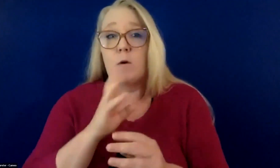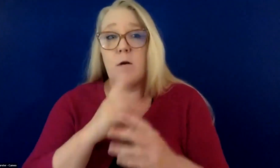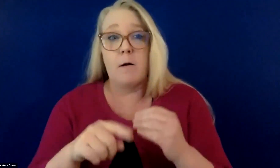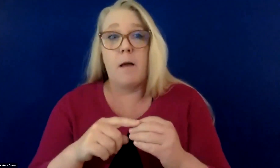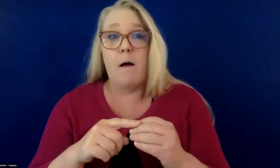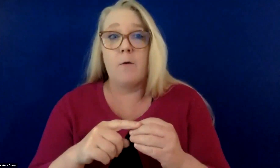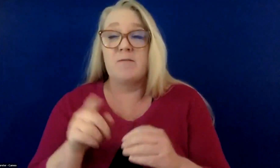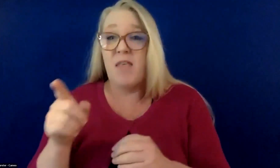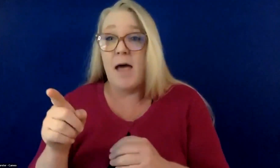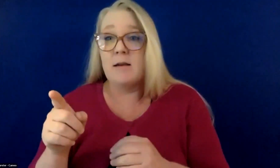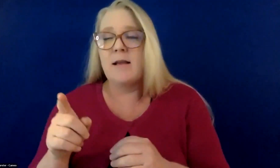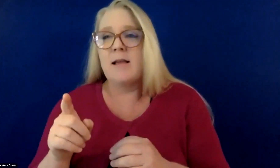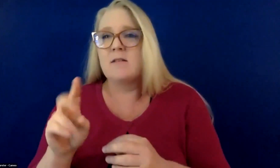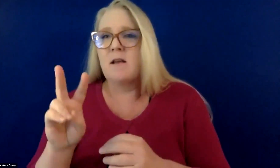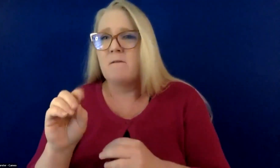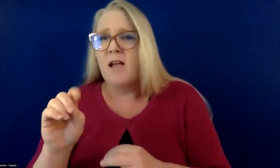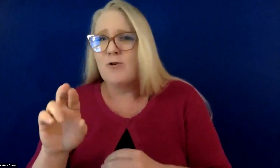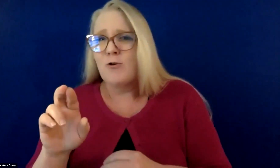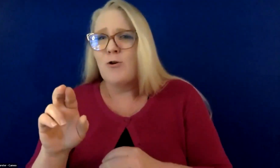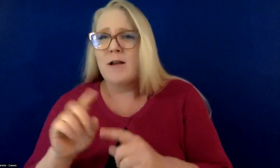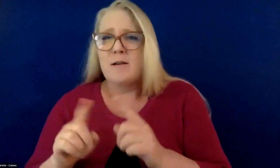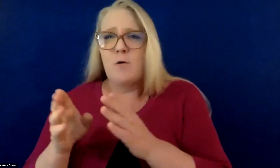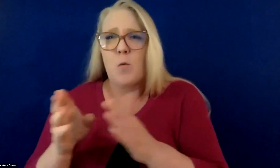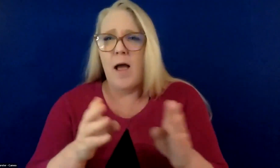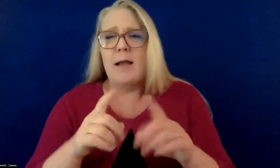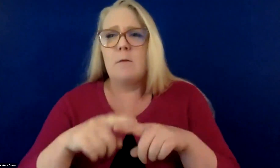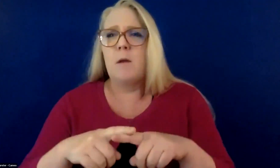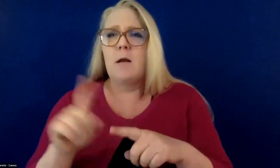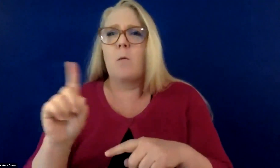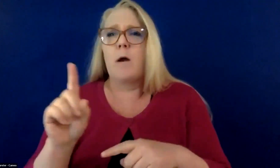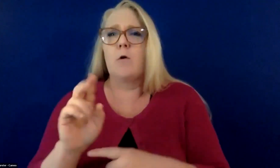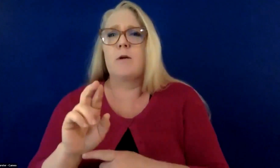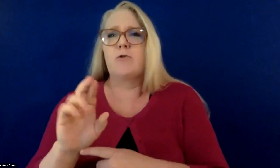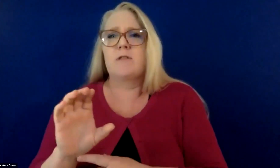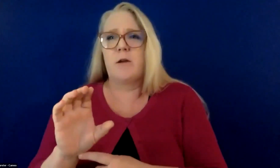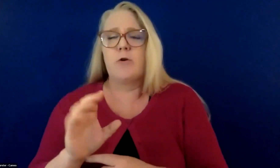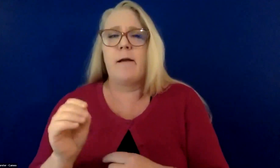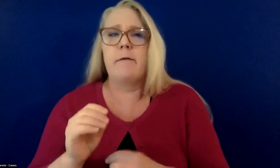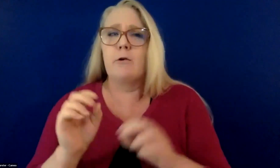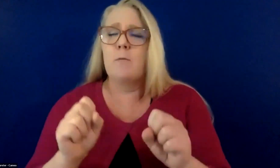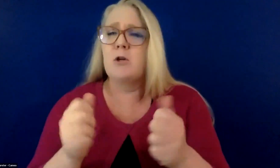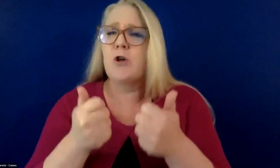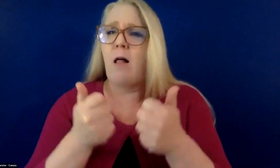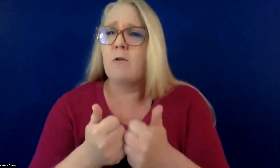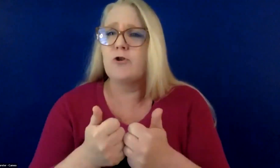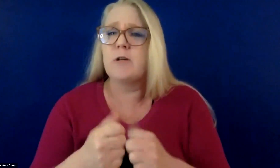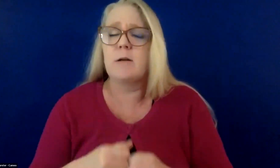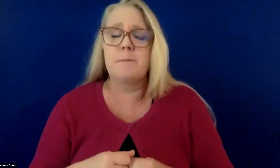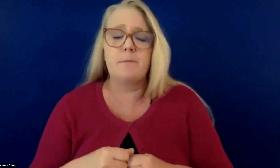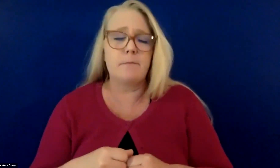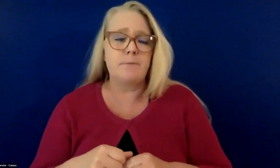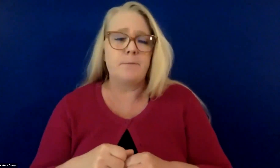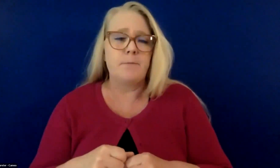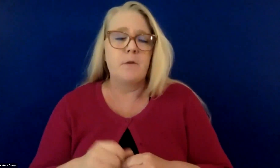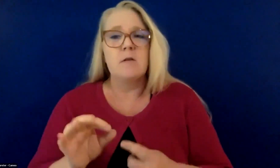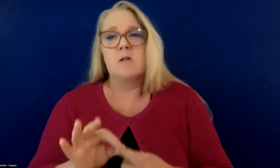is vendored different ways at different regional centers and how that can be a challenge having to go through that process. And especially when,